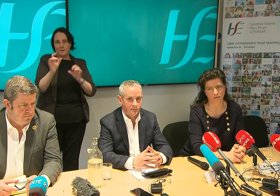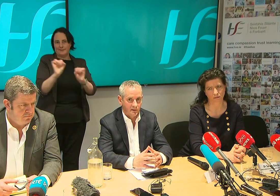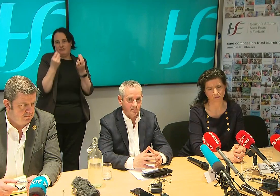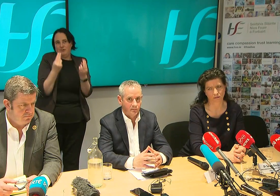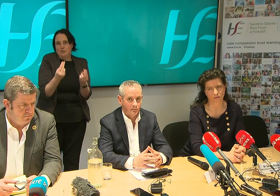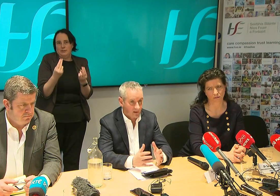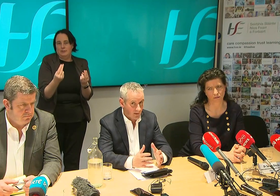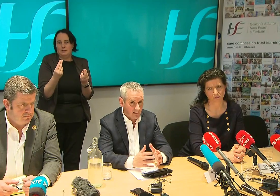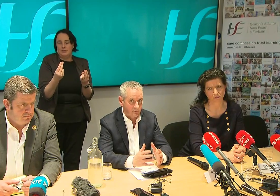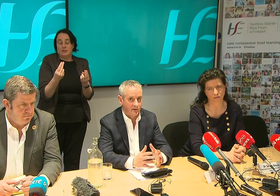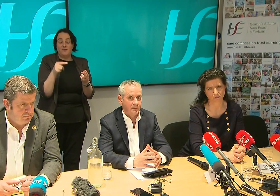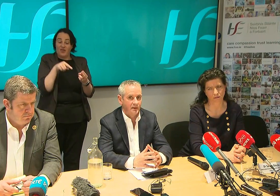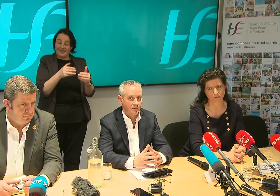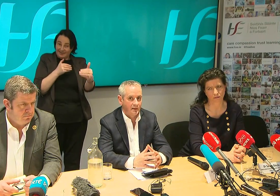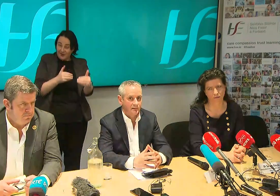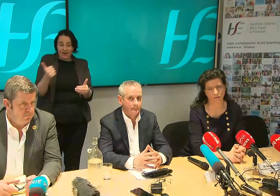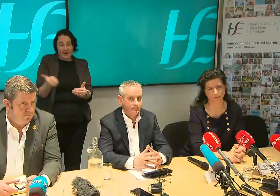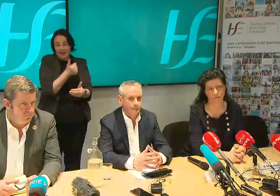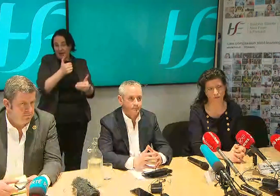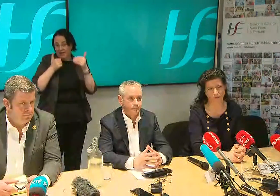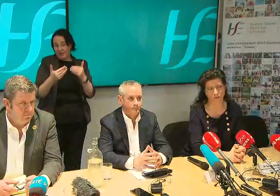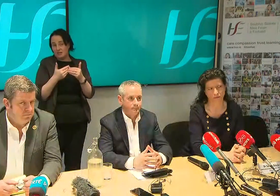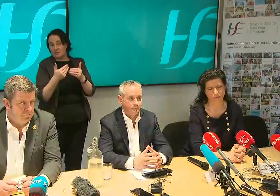required for this phase and for any phase we enter. Do